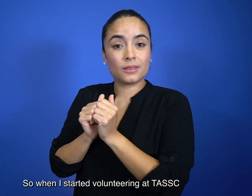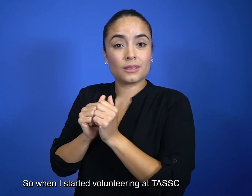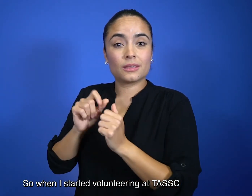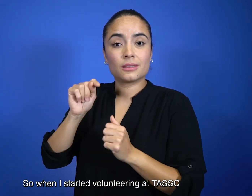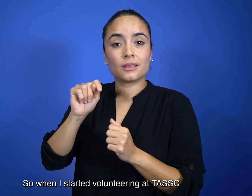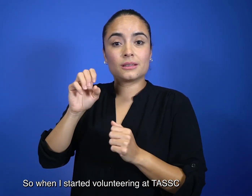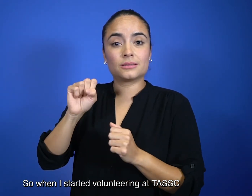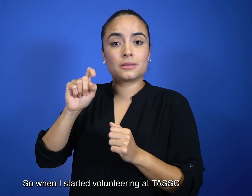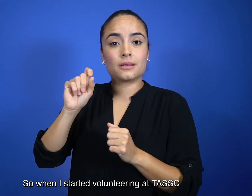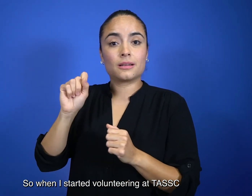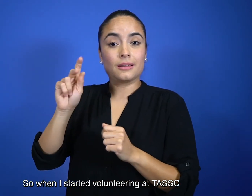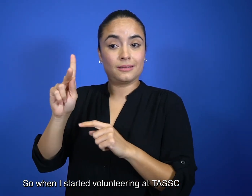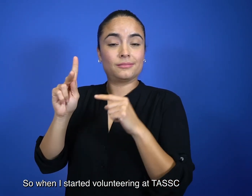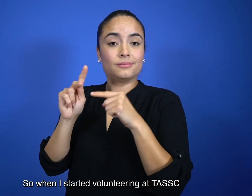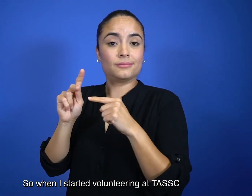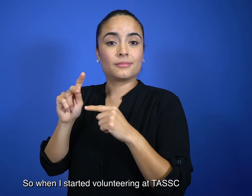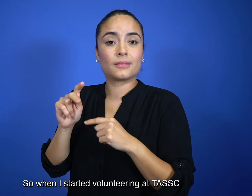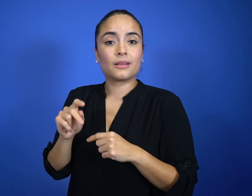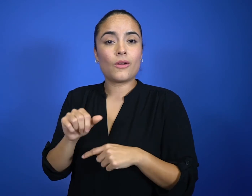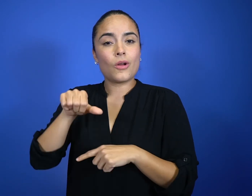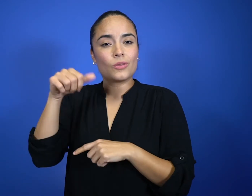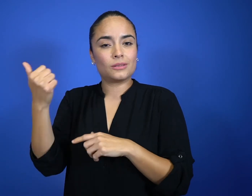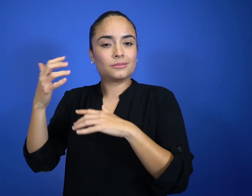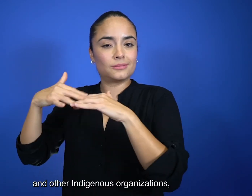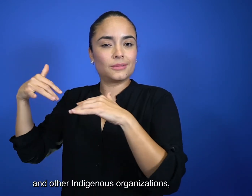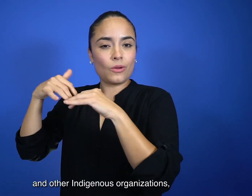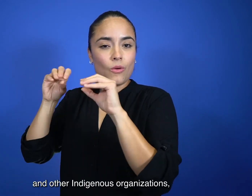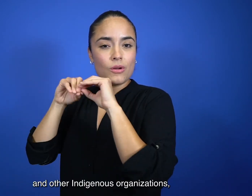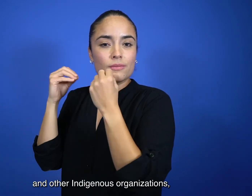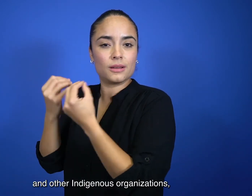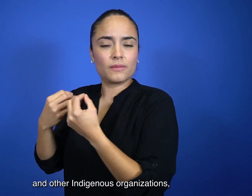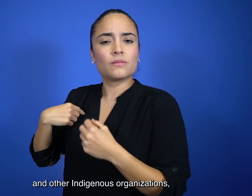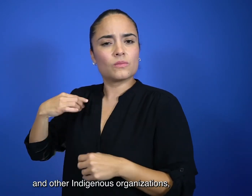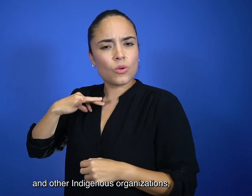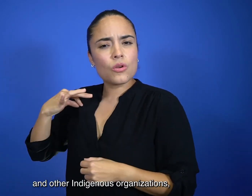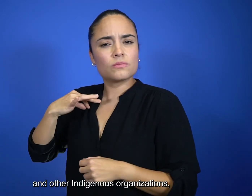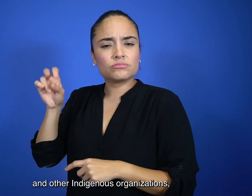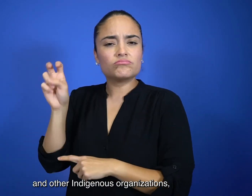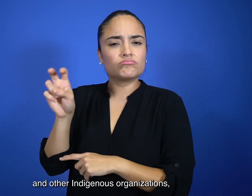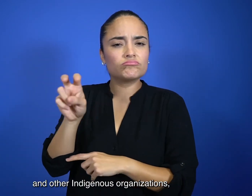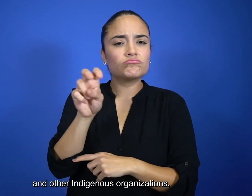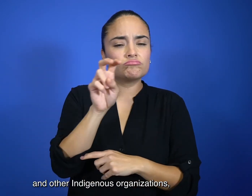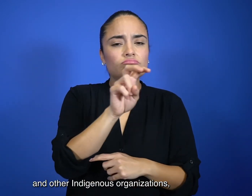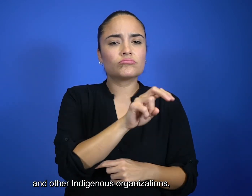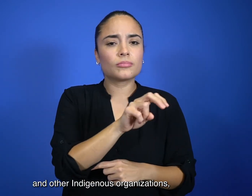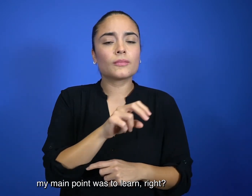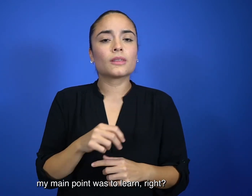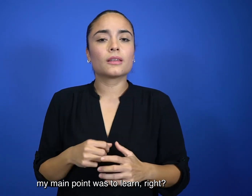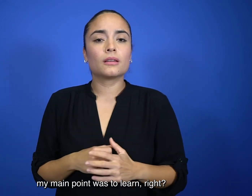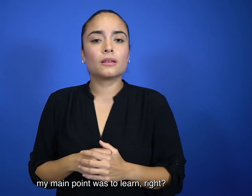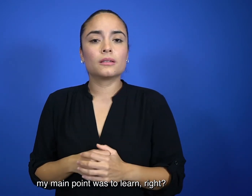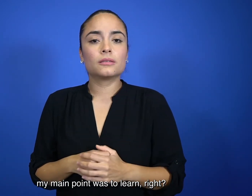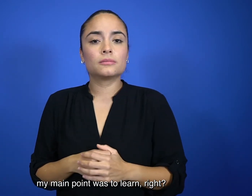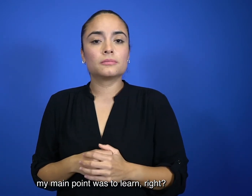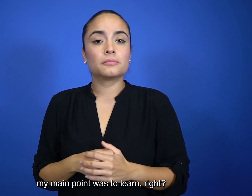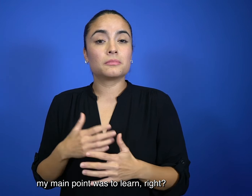started volunteering at Task and other Indigenous organizations, my